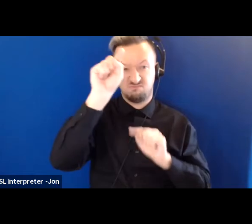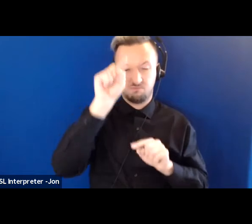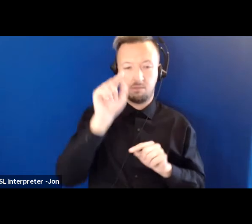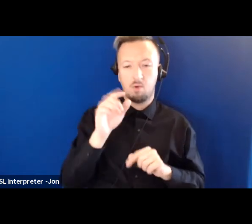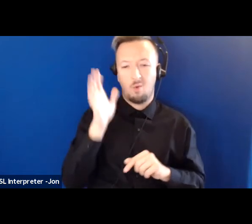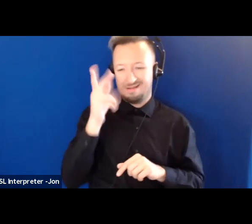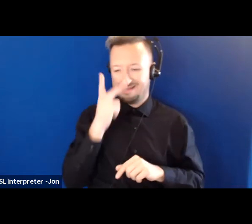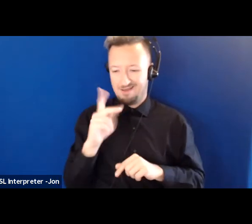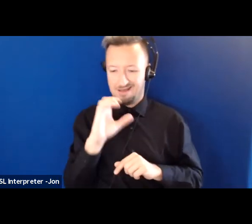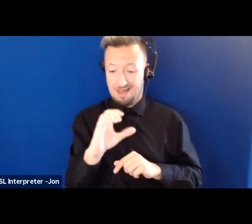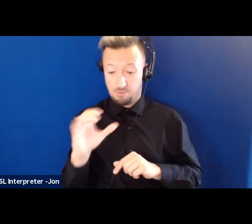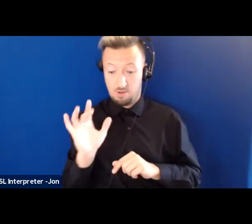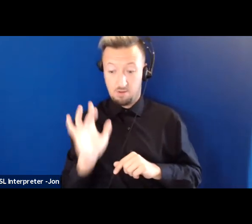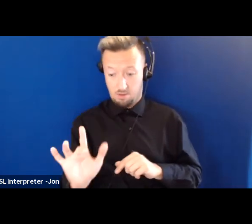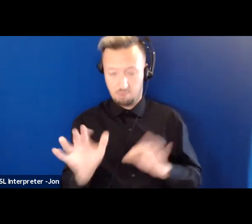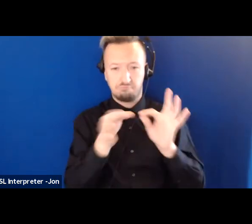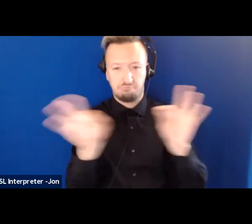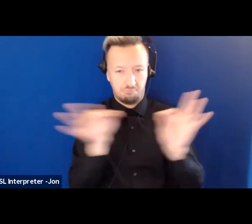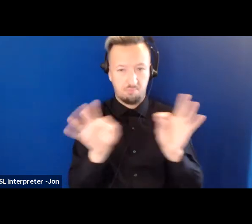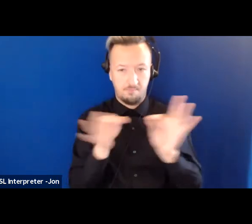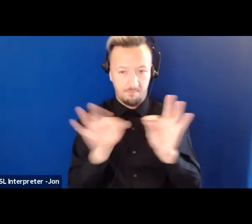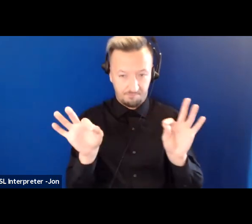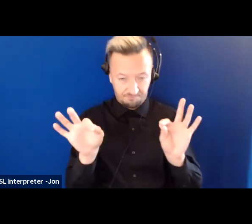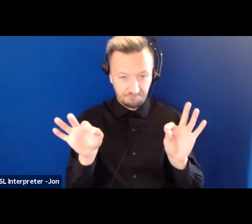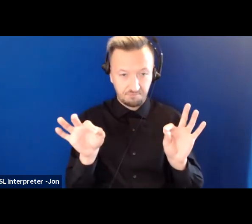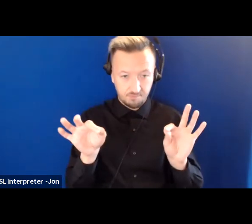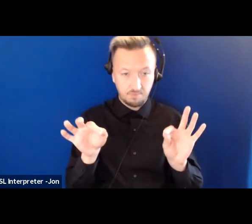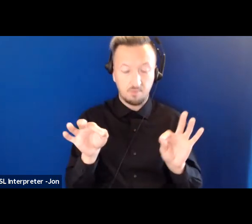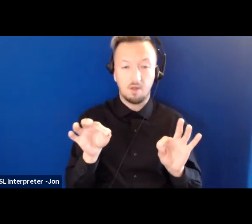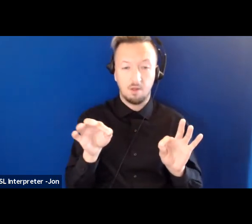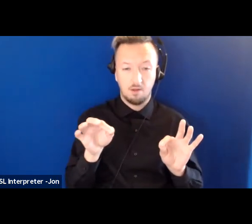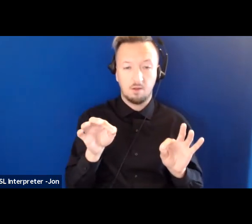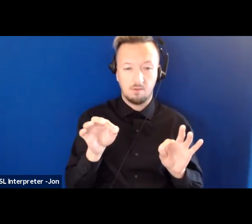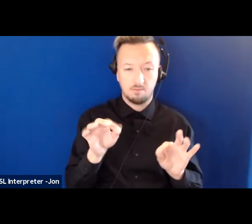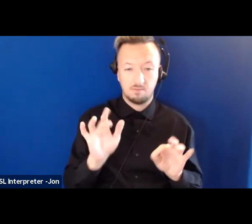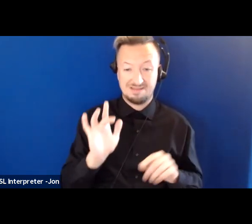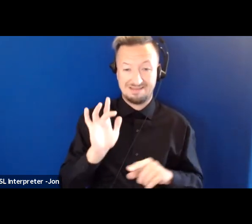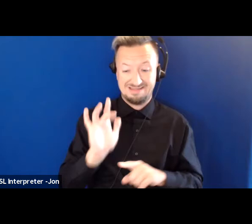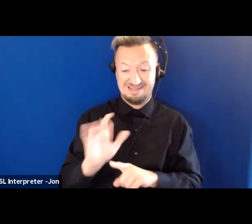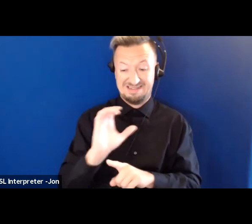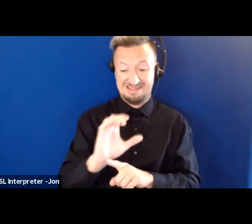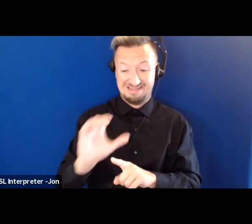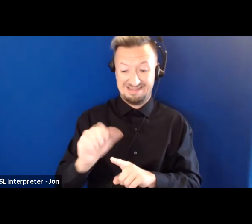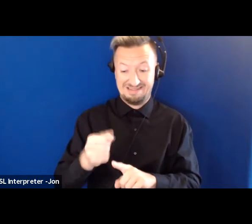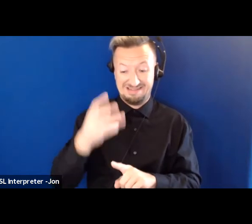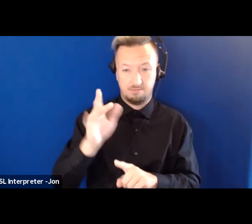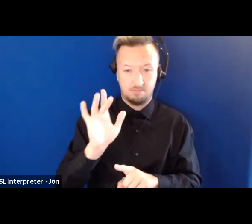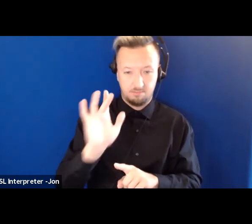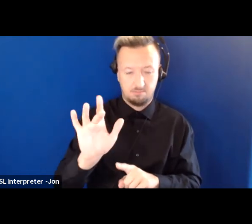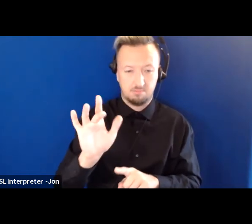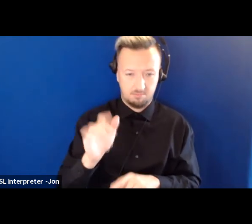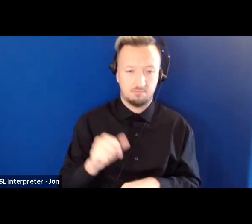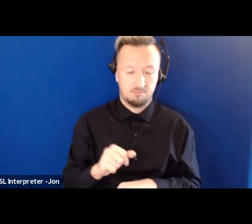closed captioning for today's session. You can view the captioning by selecting the CC tab on the menu